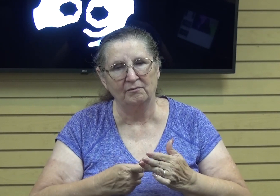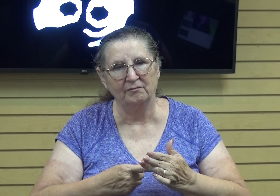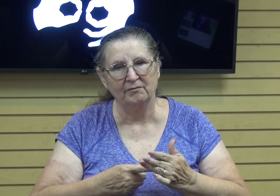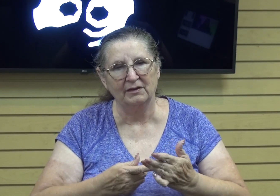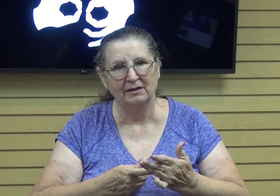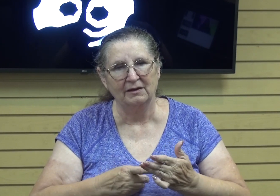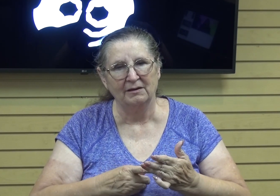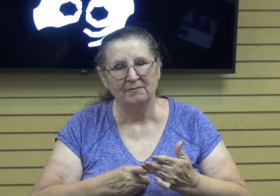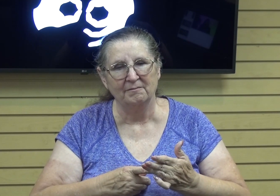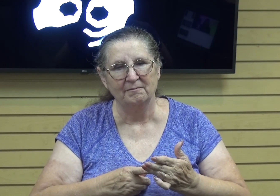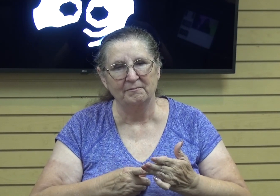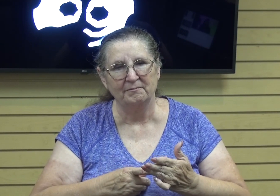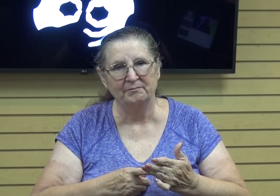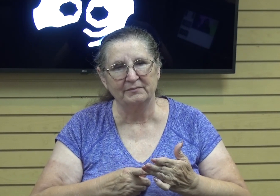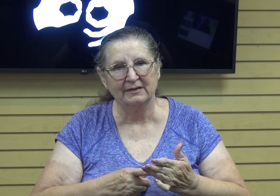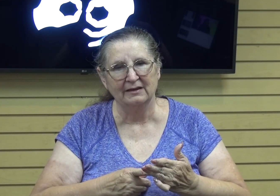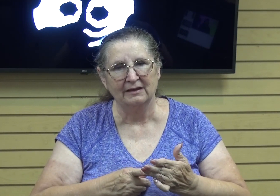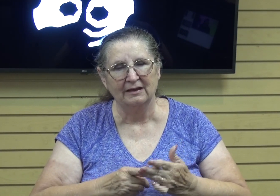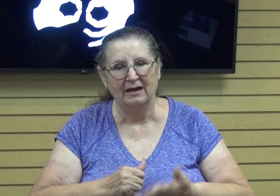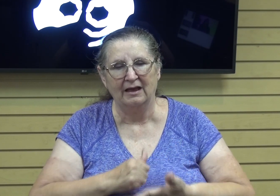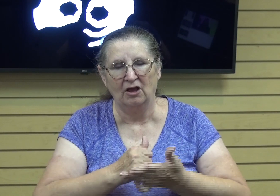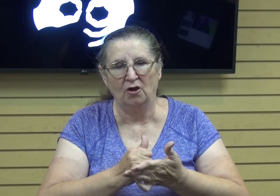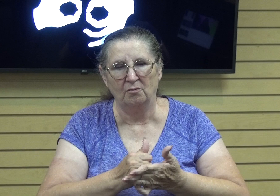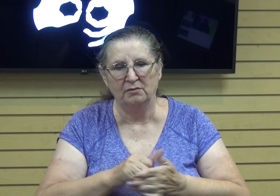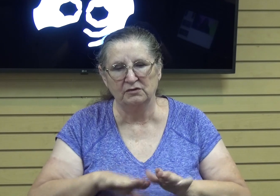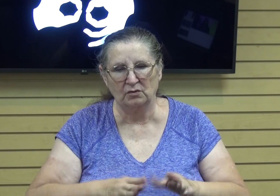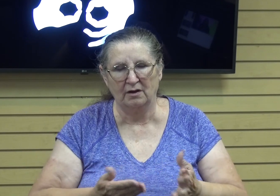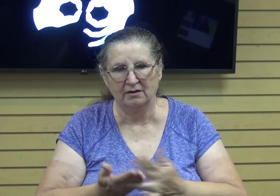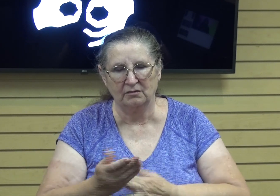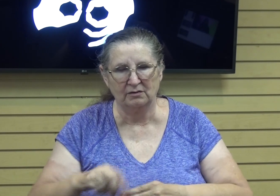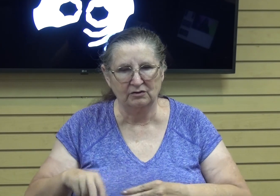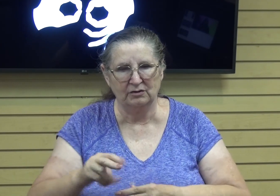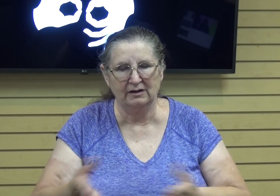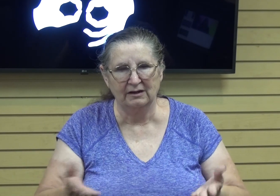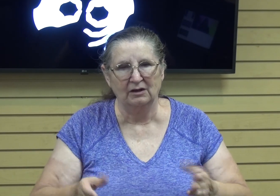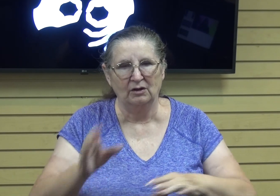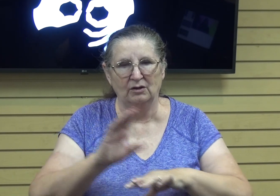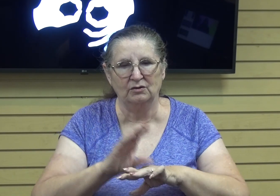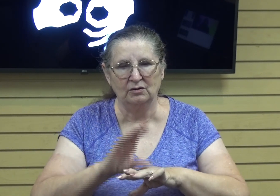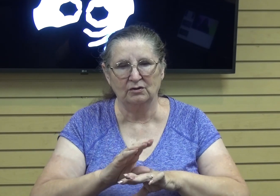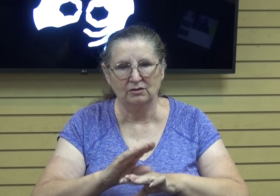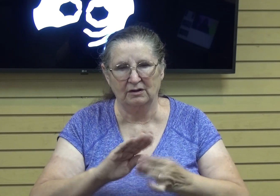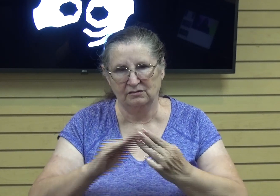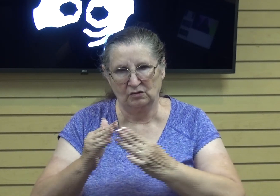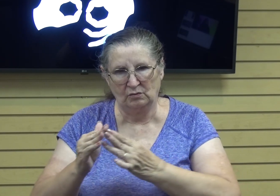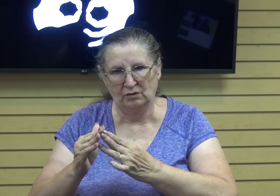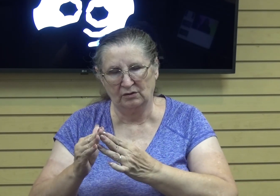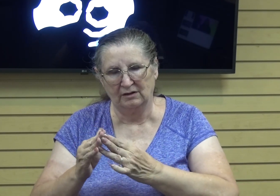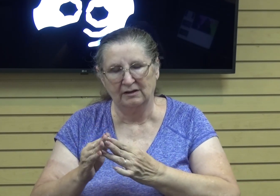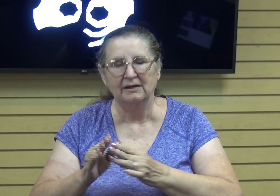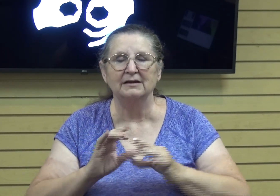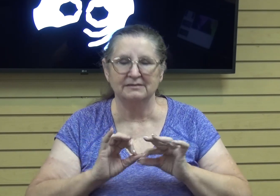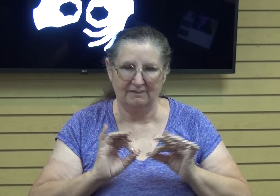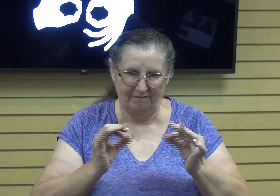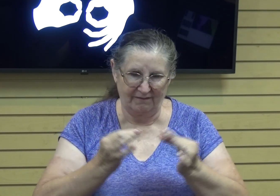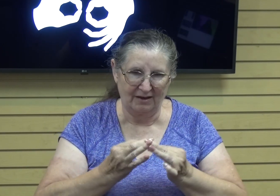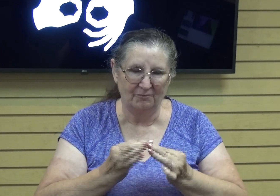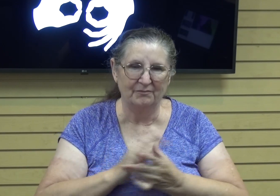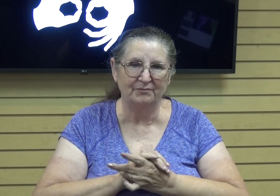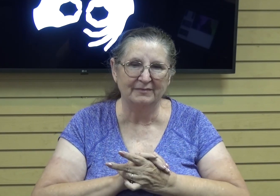walk through our journey here at church, as a community, as a family. So, of course,